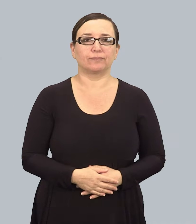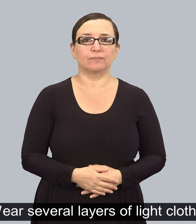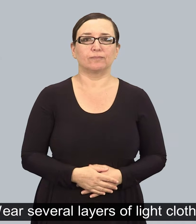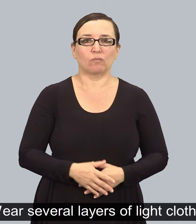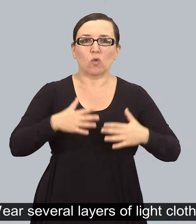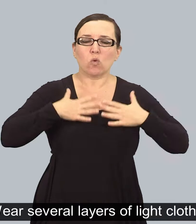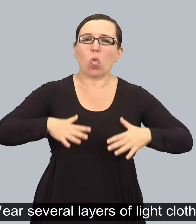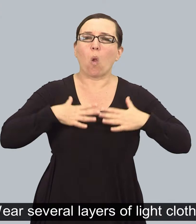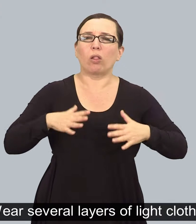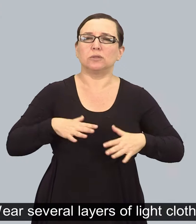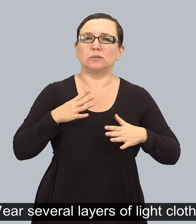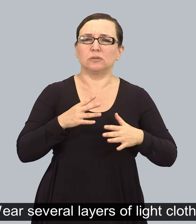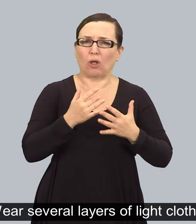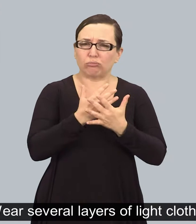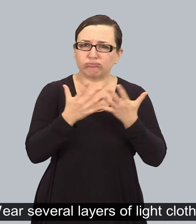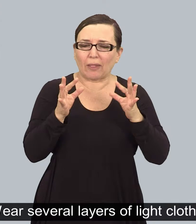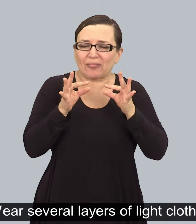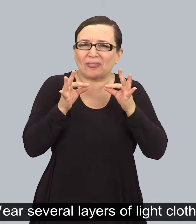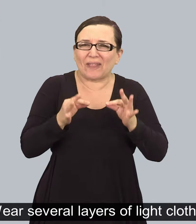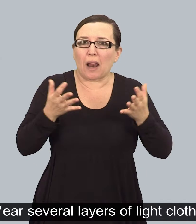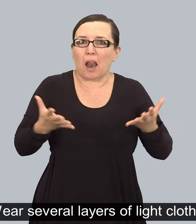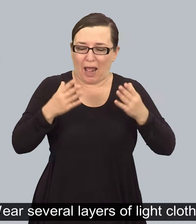Wear several layers of light clothes.